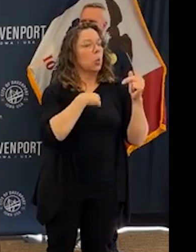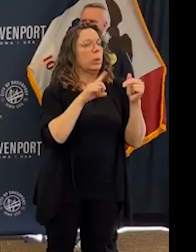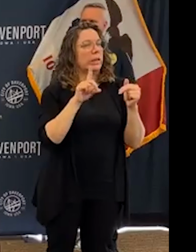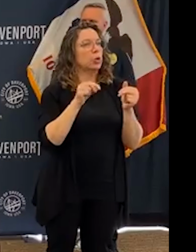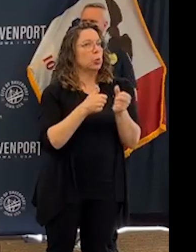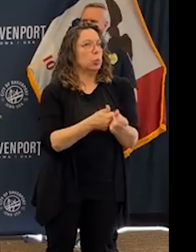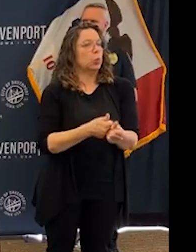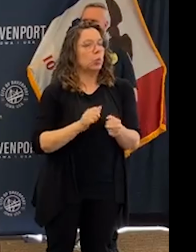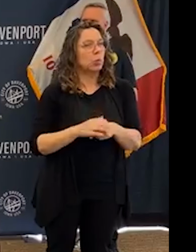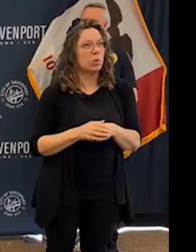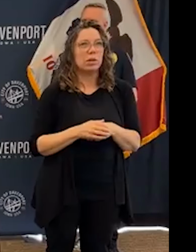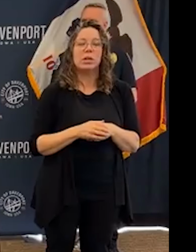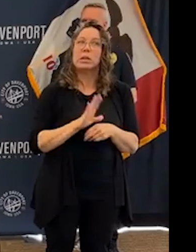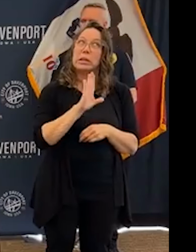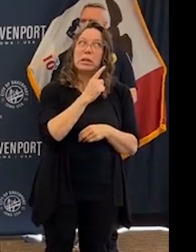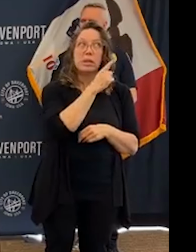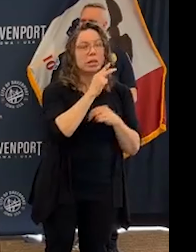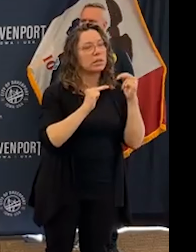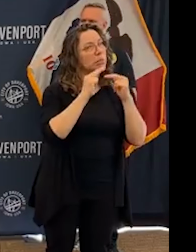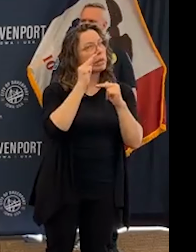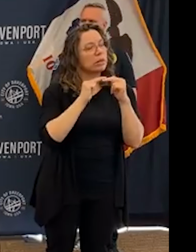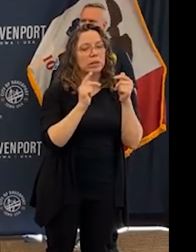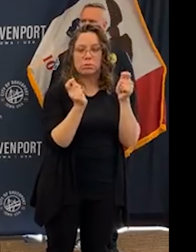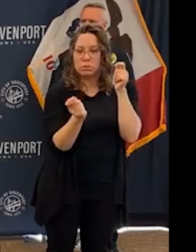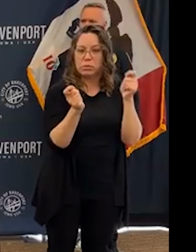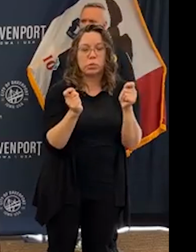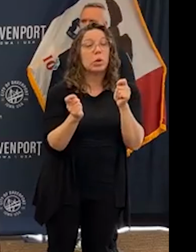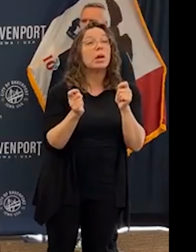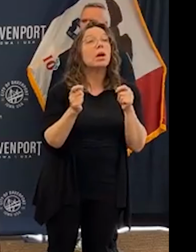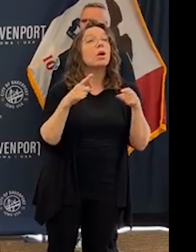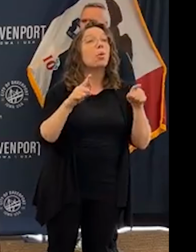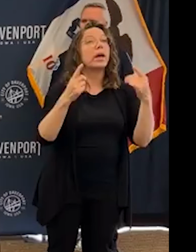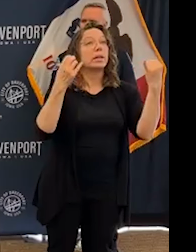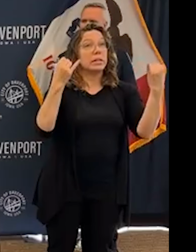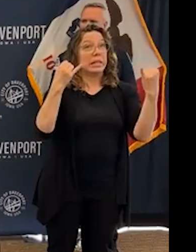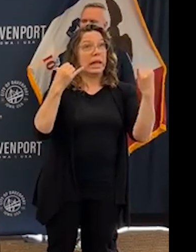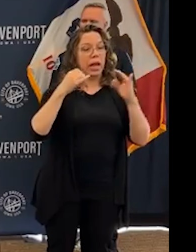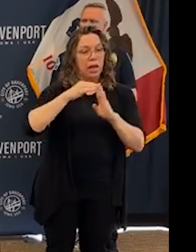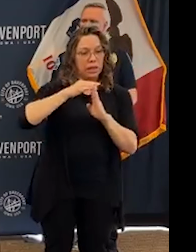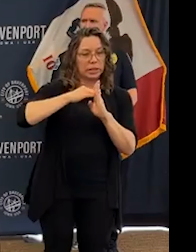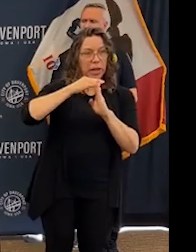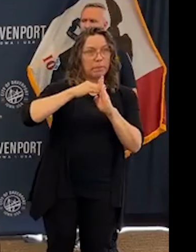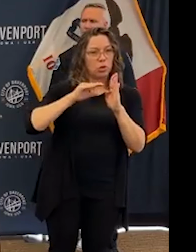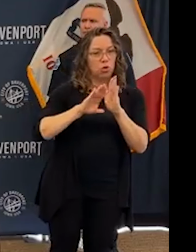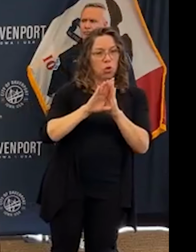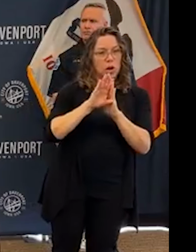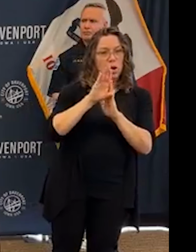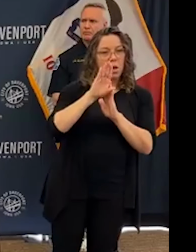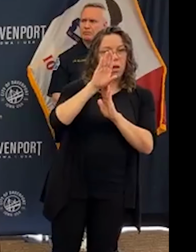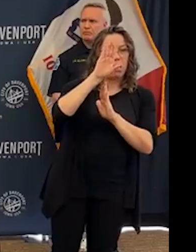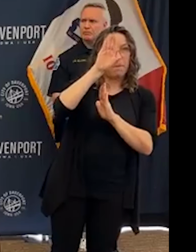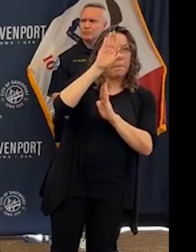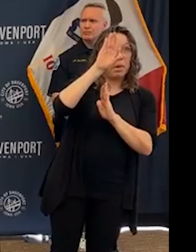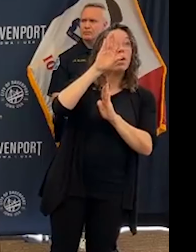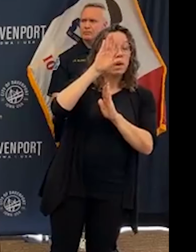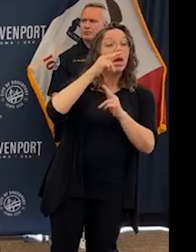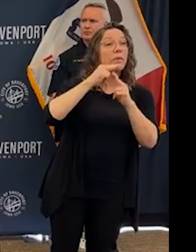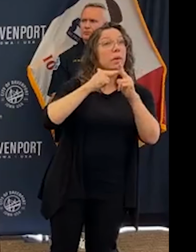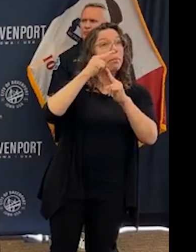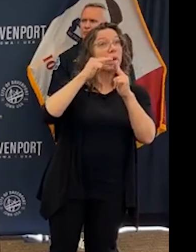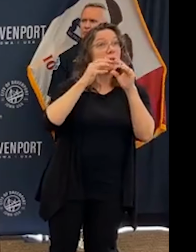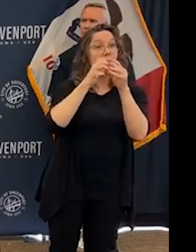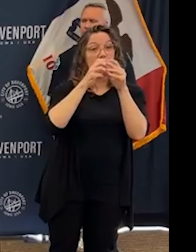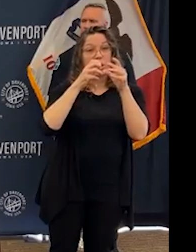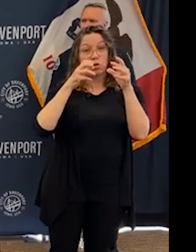very dynamic. As the temperature rises up and down during the day, this building is expanding and contracting. So it's talking to